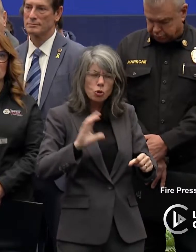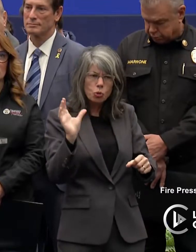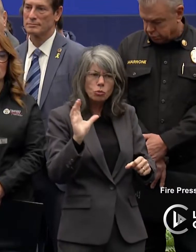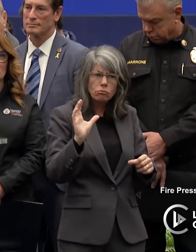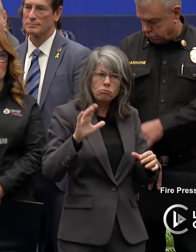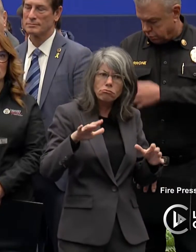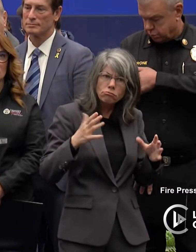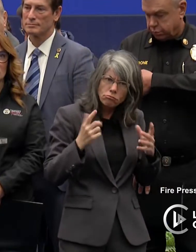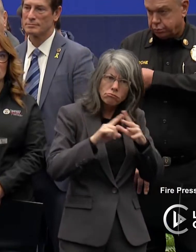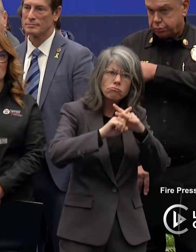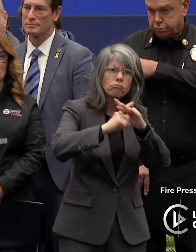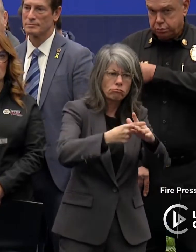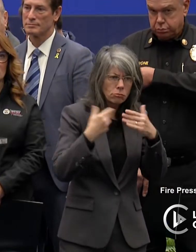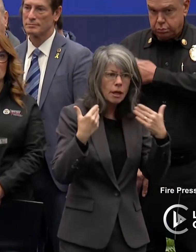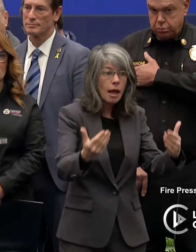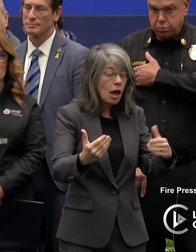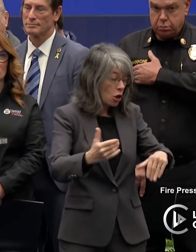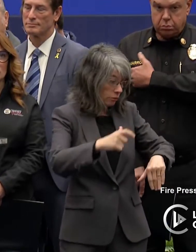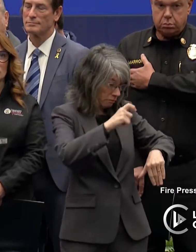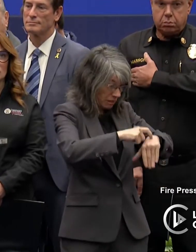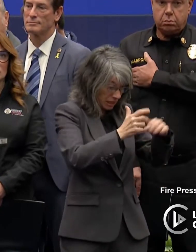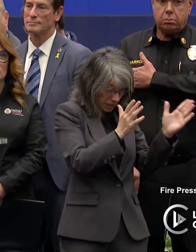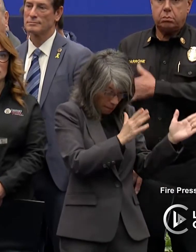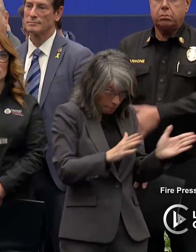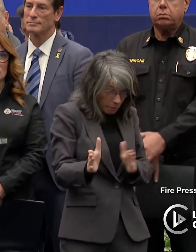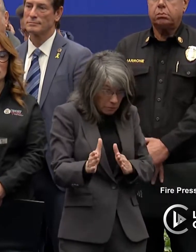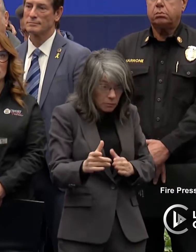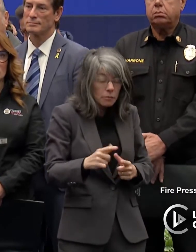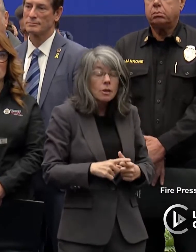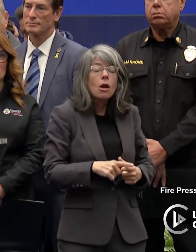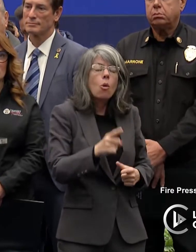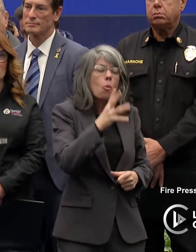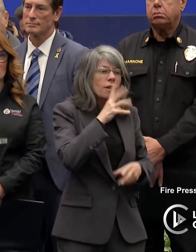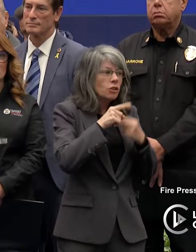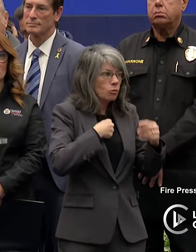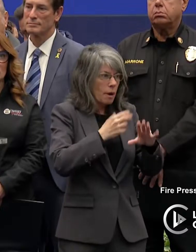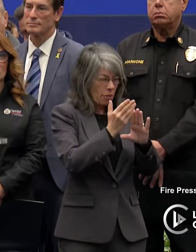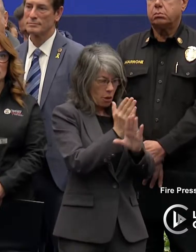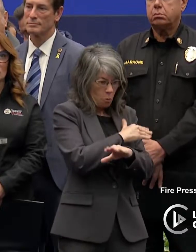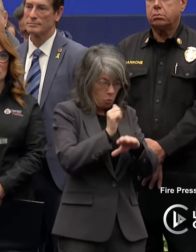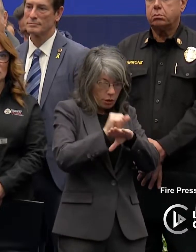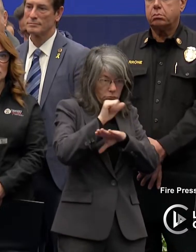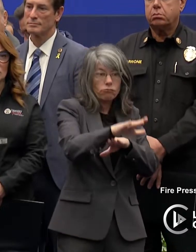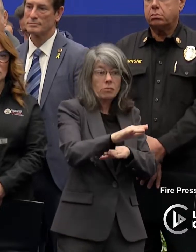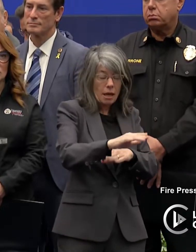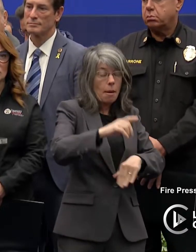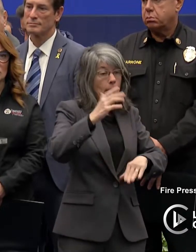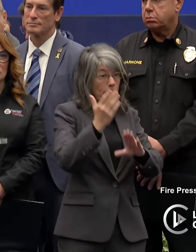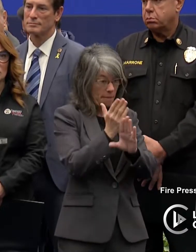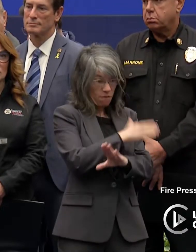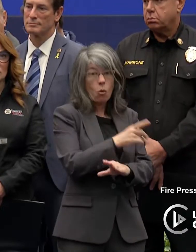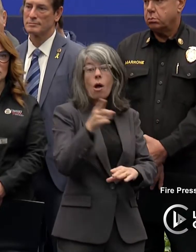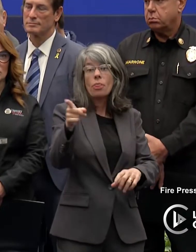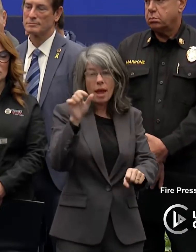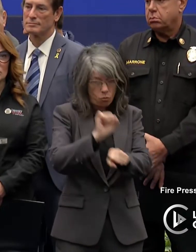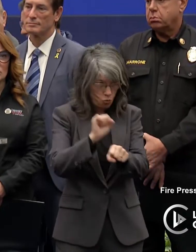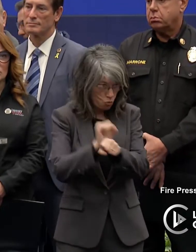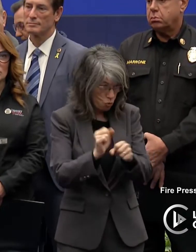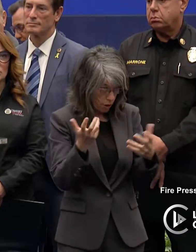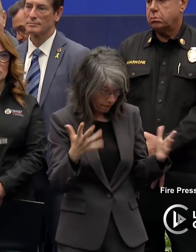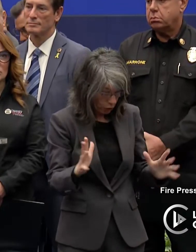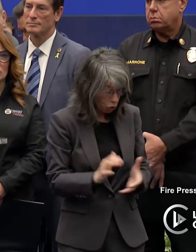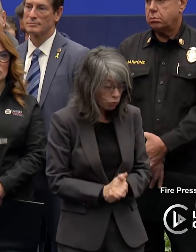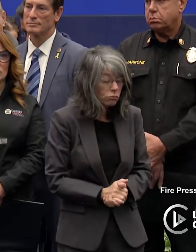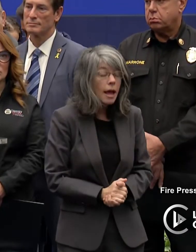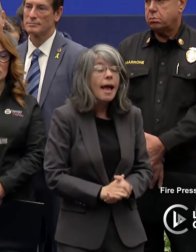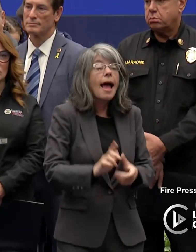about a length of time. We pre-deploy the resources on top of what we normally would do. They went to work. We